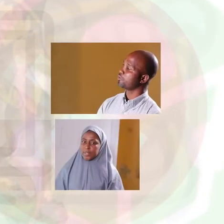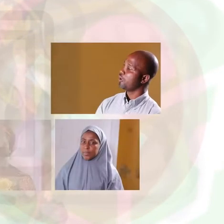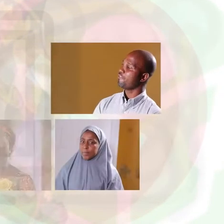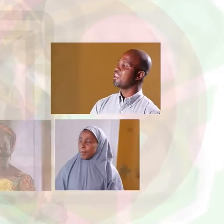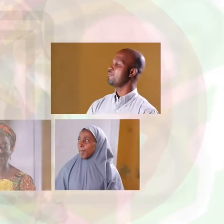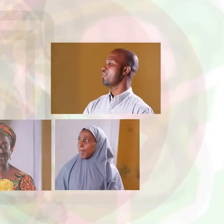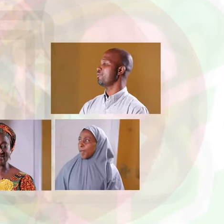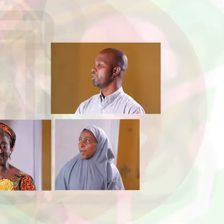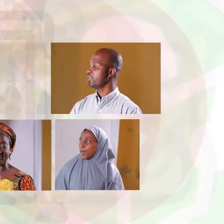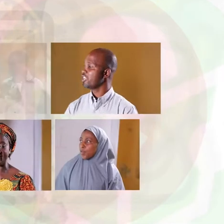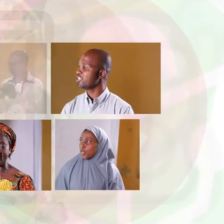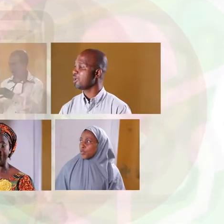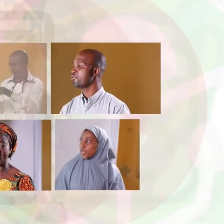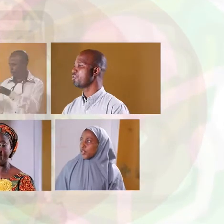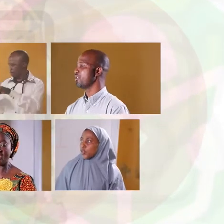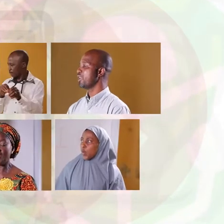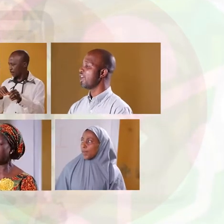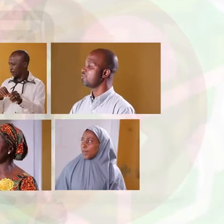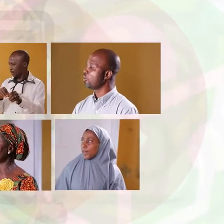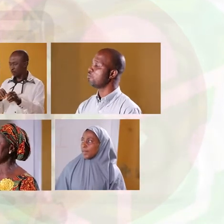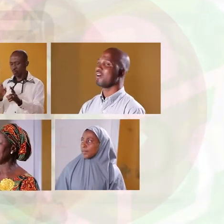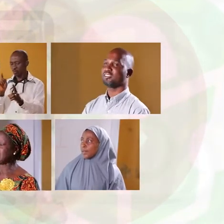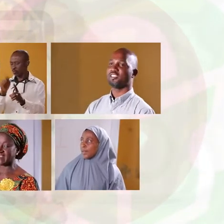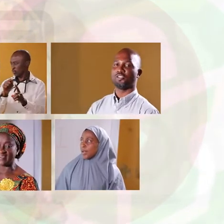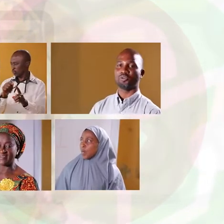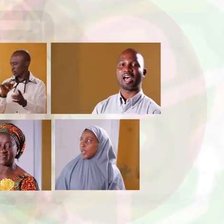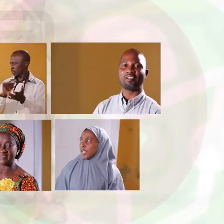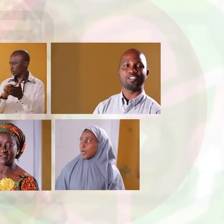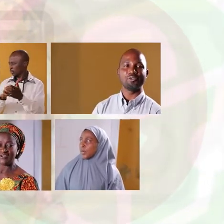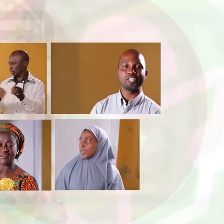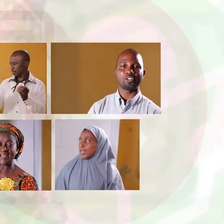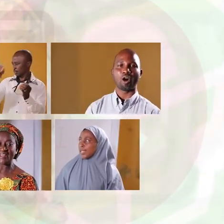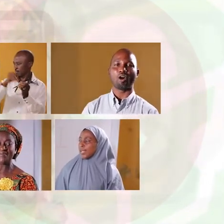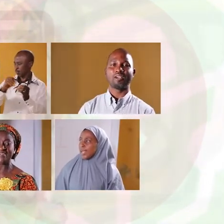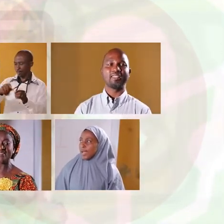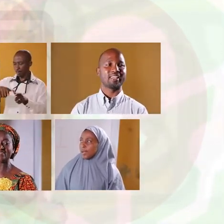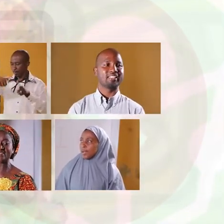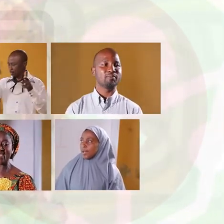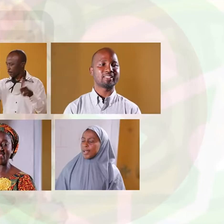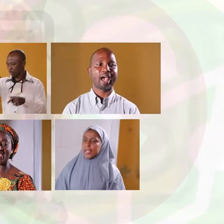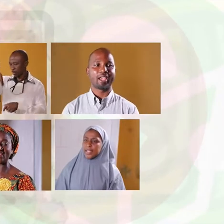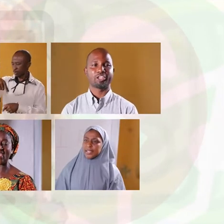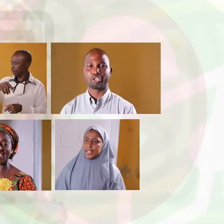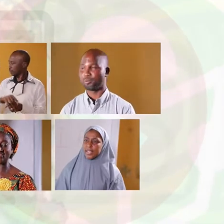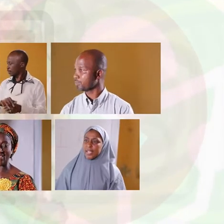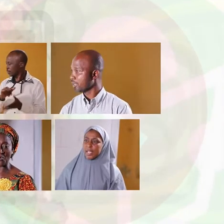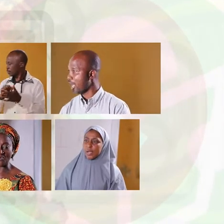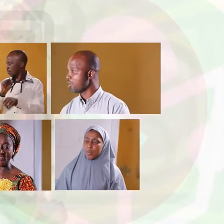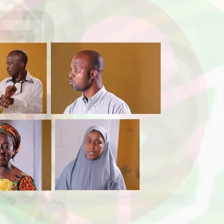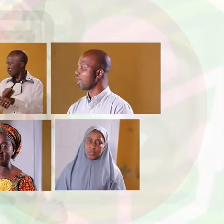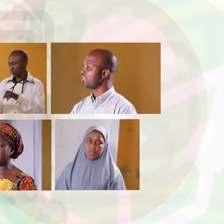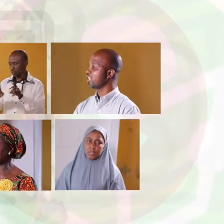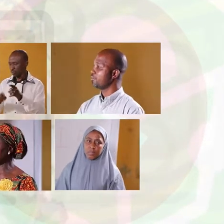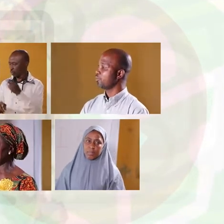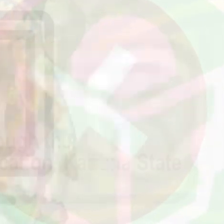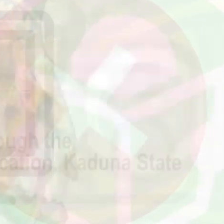The next point, we should ensure whatever we see is clear. That means work is being done, we